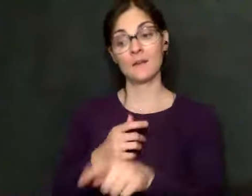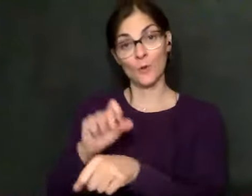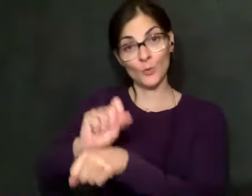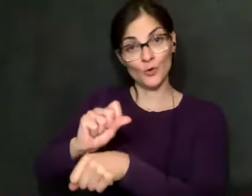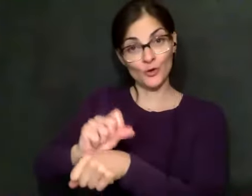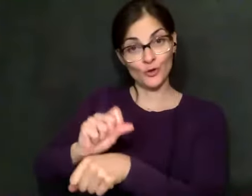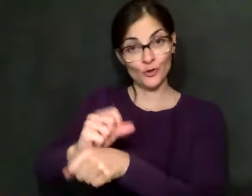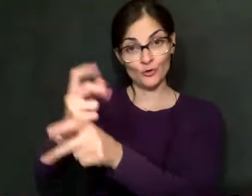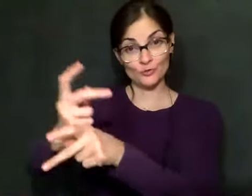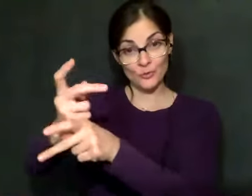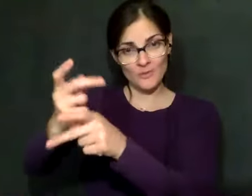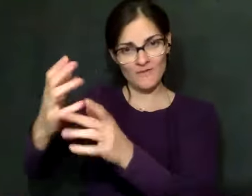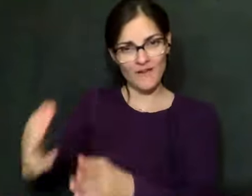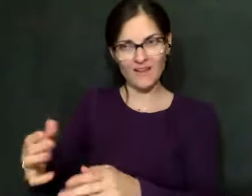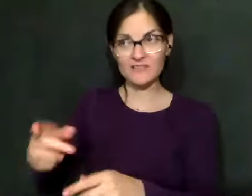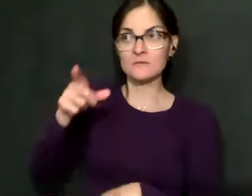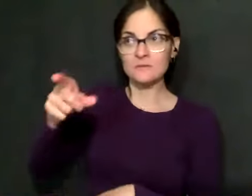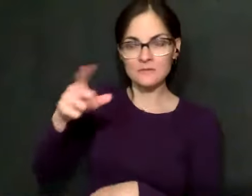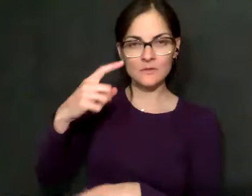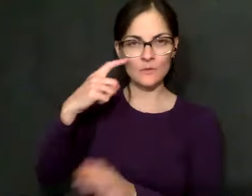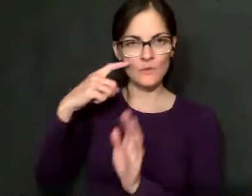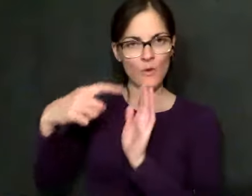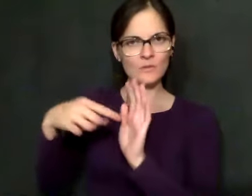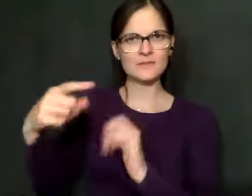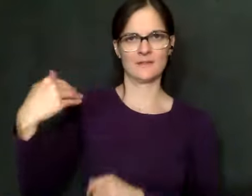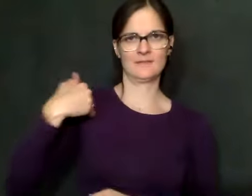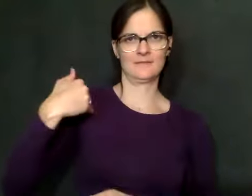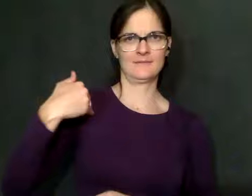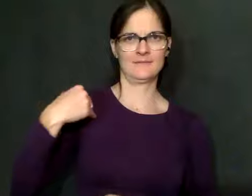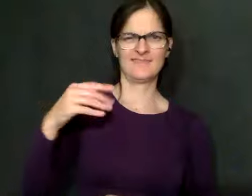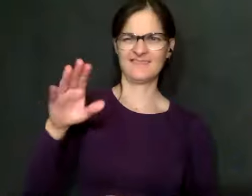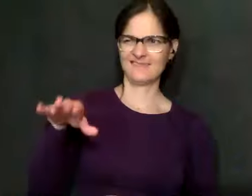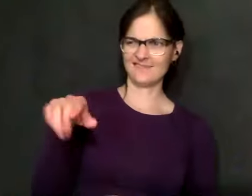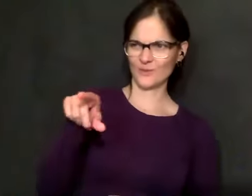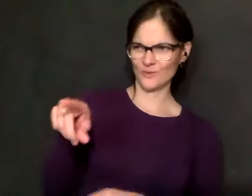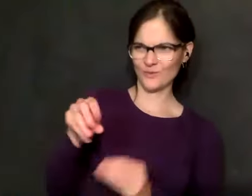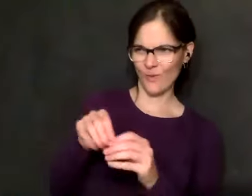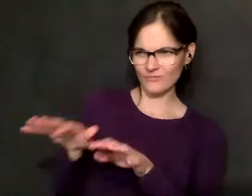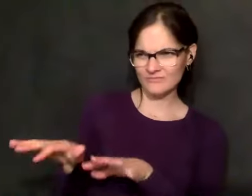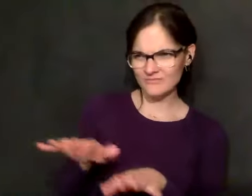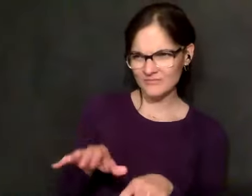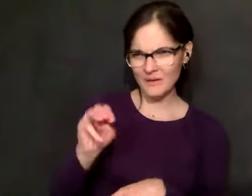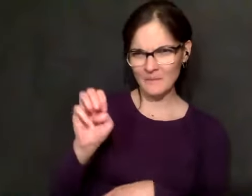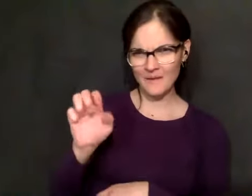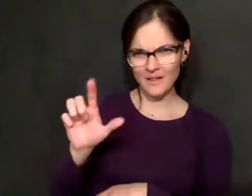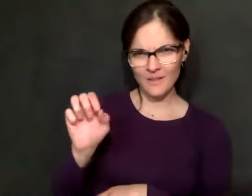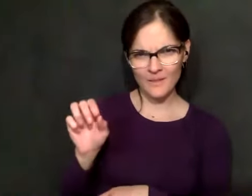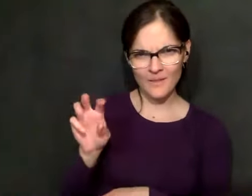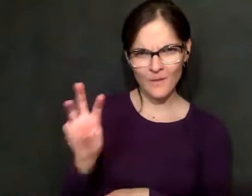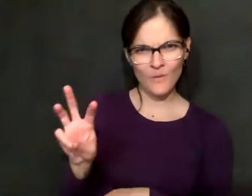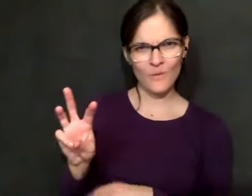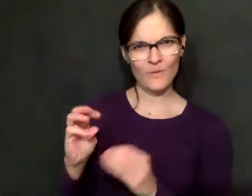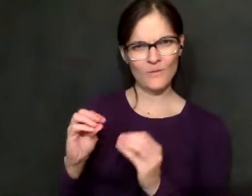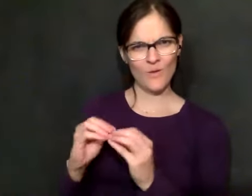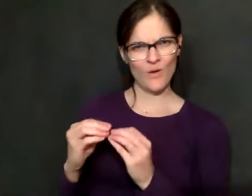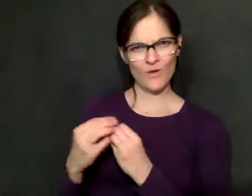You've become more mellow, more chilled, more relaxed, and rather than just the way I obviously interacted